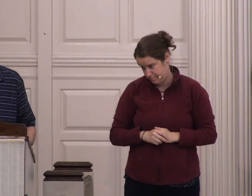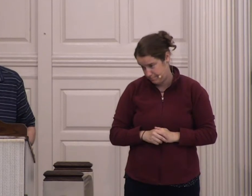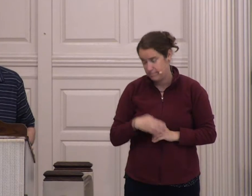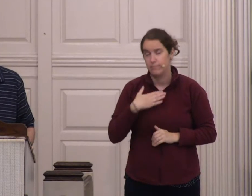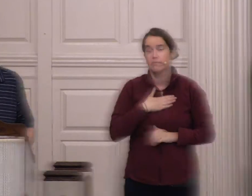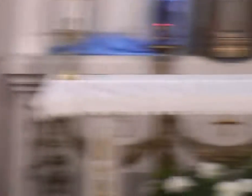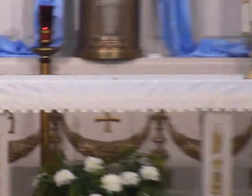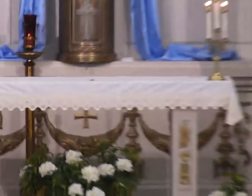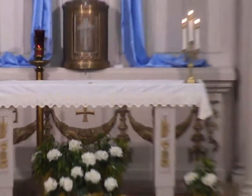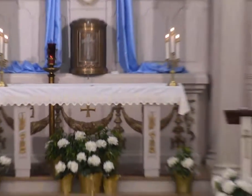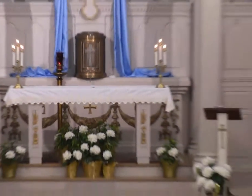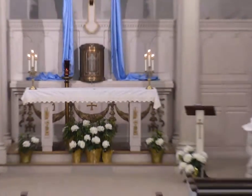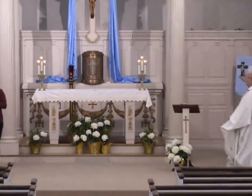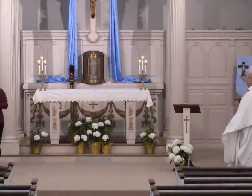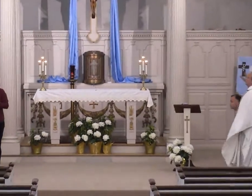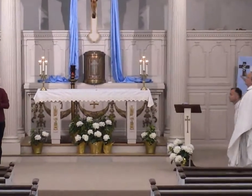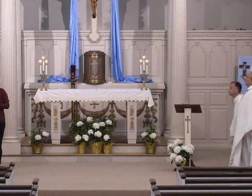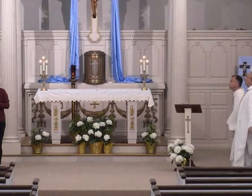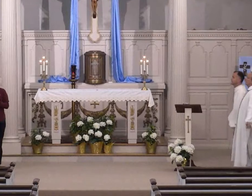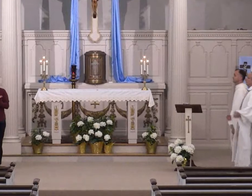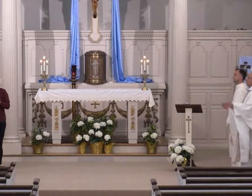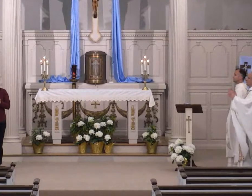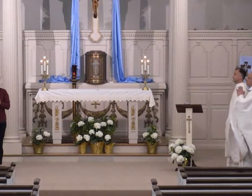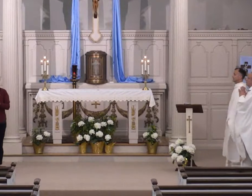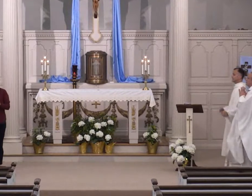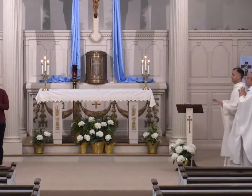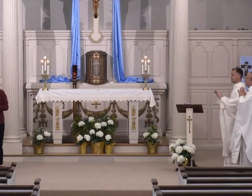Please stand for the Holy Gospel.